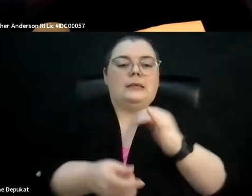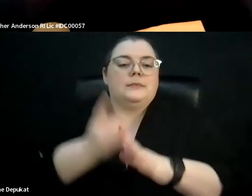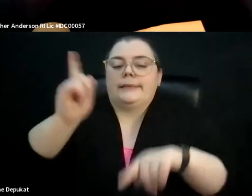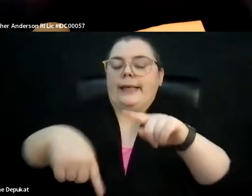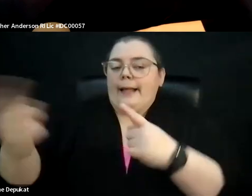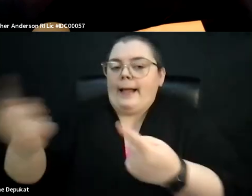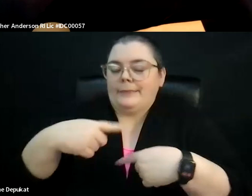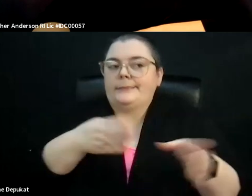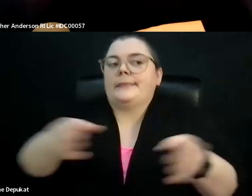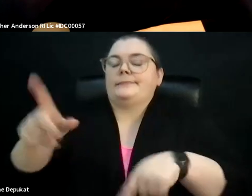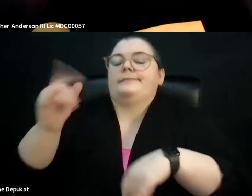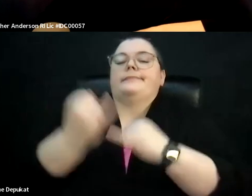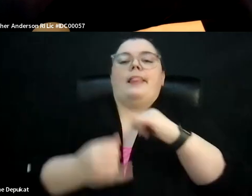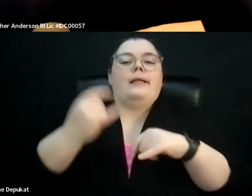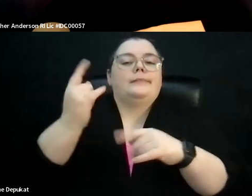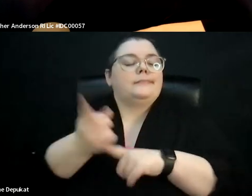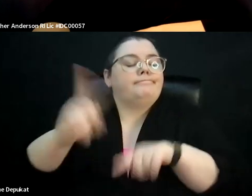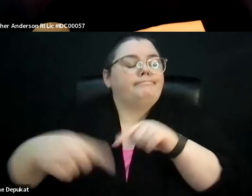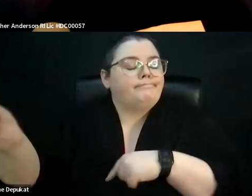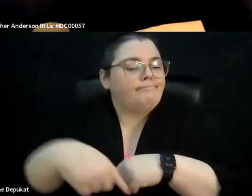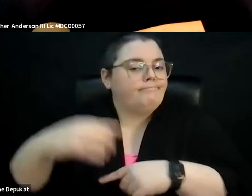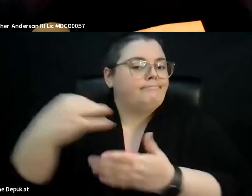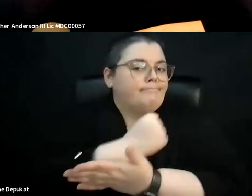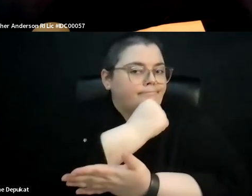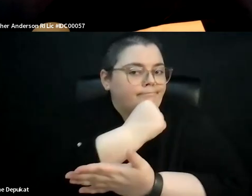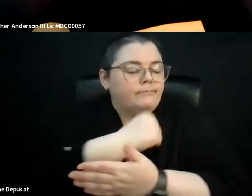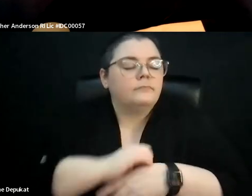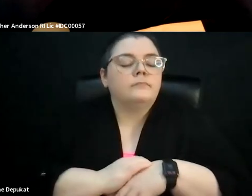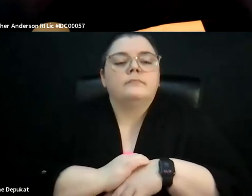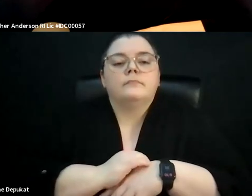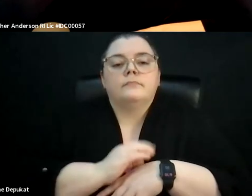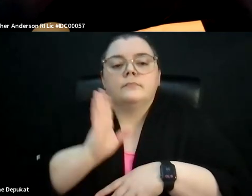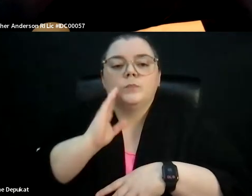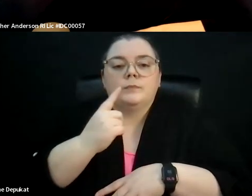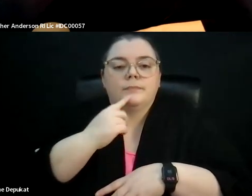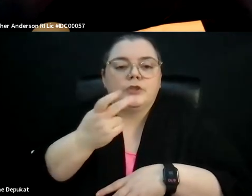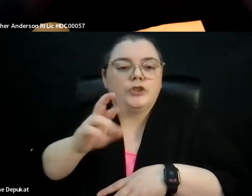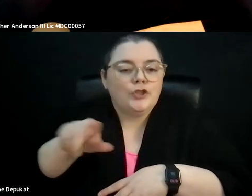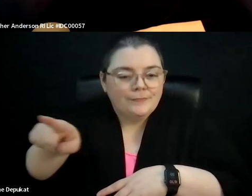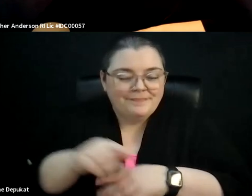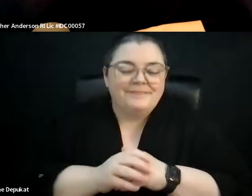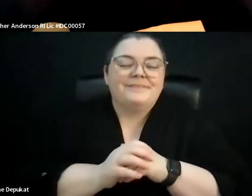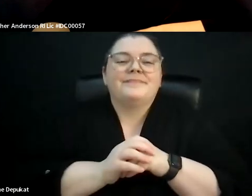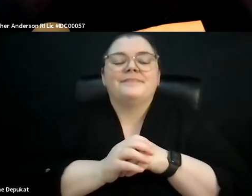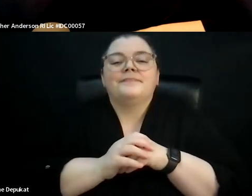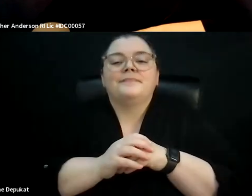Tina said last minute that she wasn't able to come, so unfortunately she is not here.